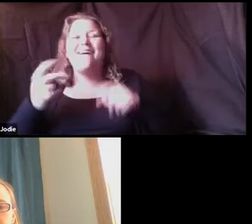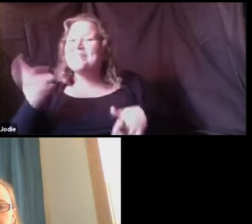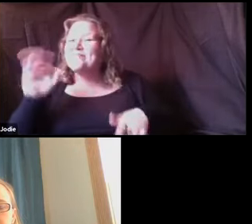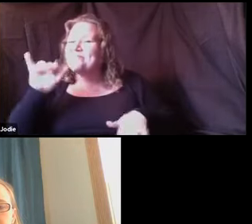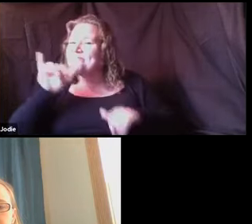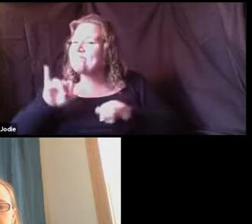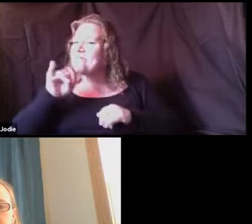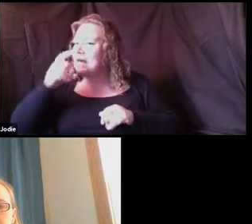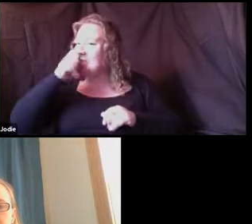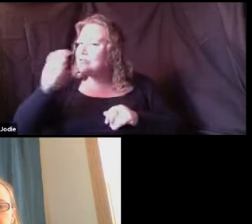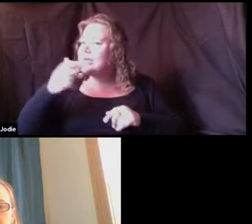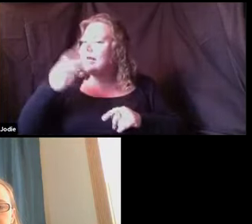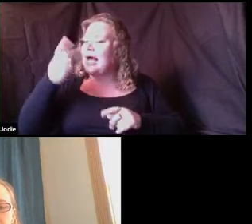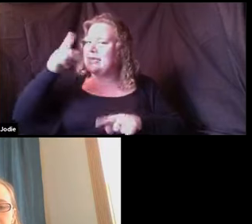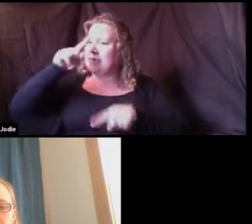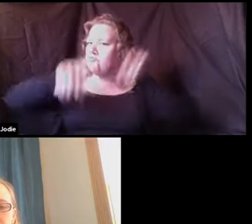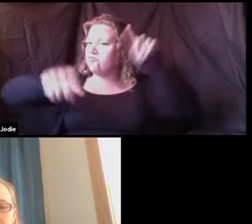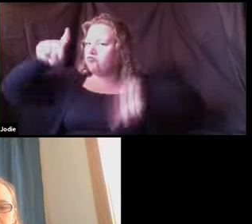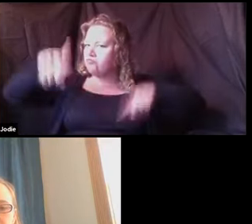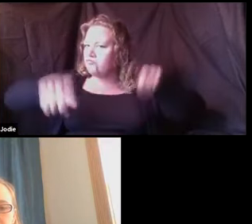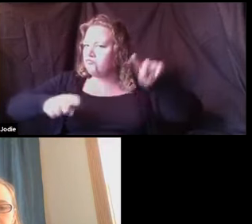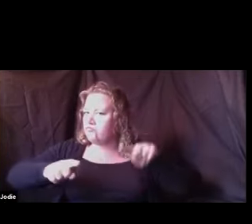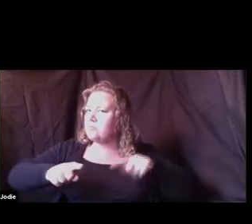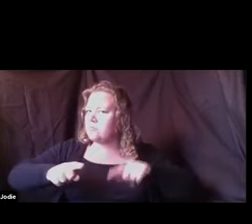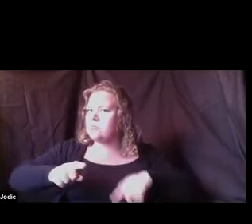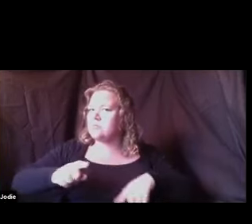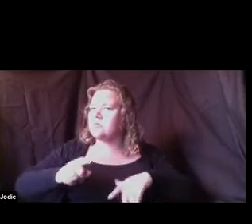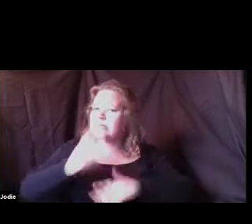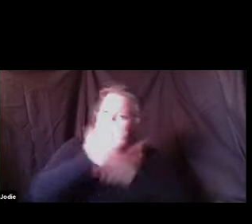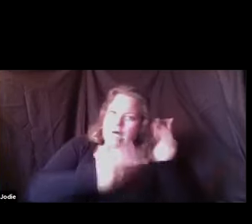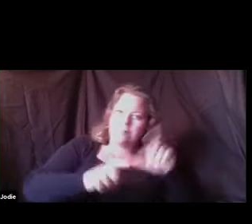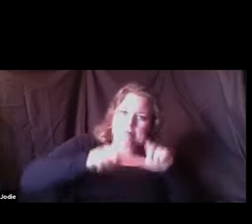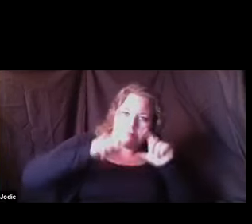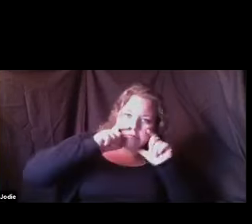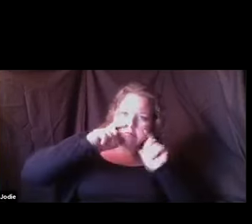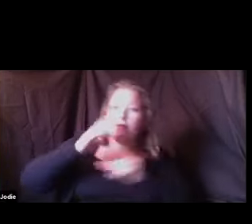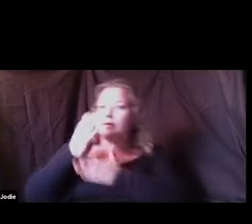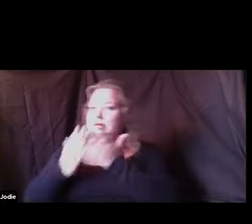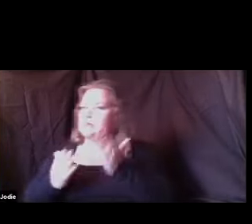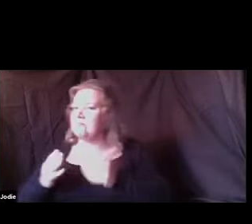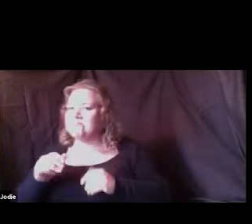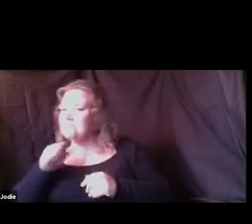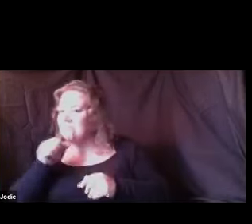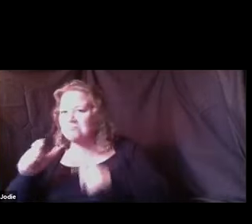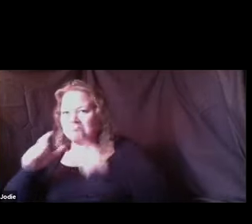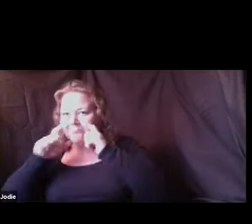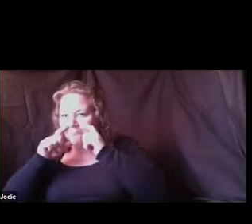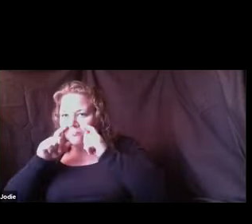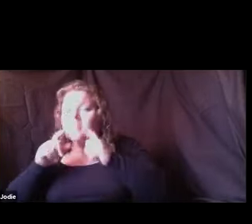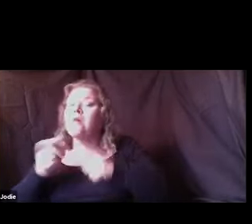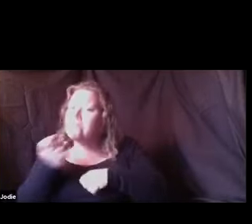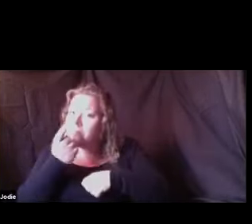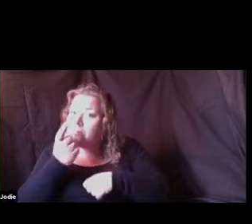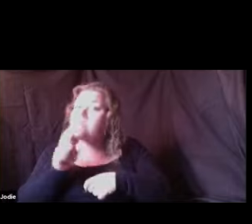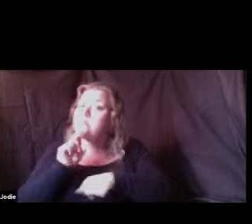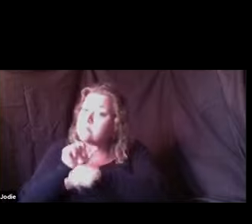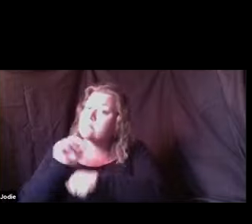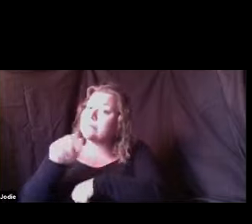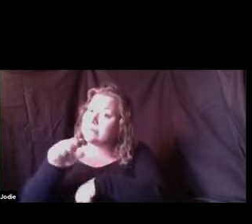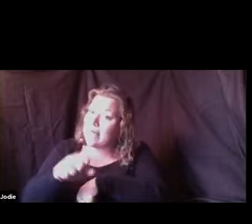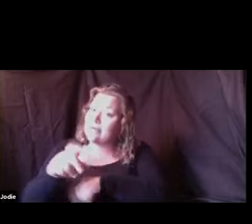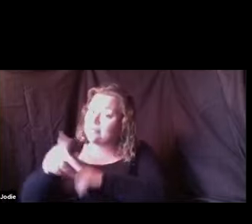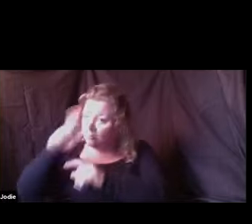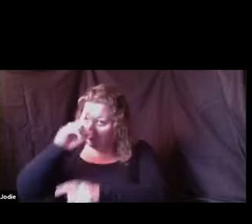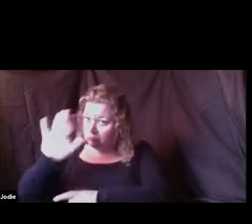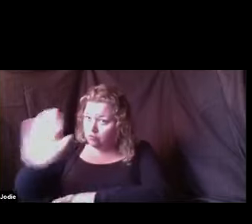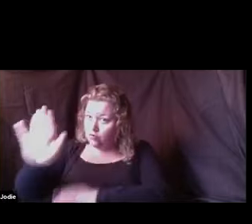community, and I just want to remind individuals that that is a choice. In many instances, you